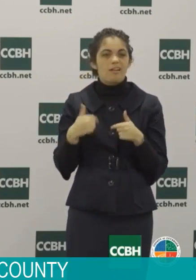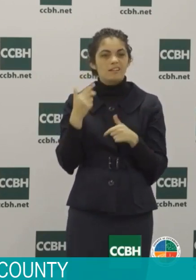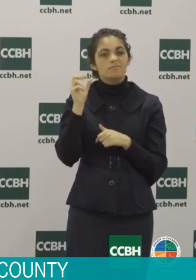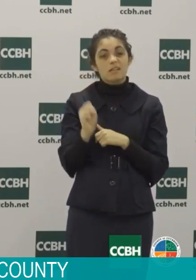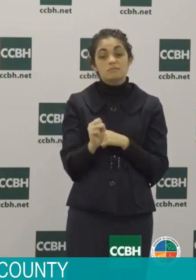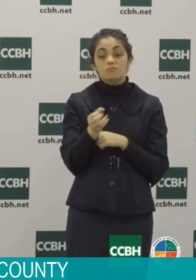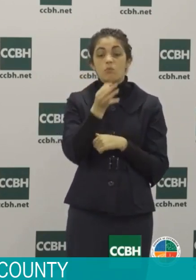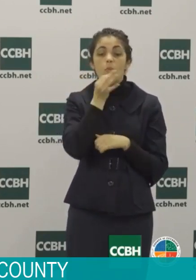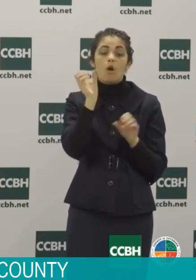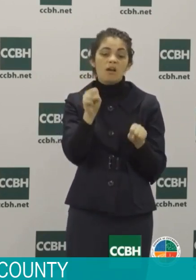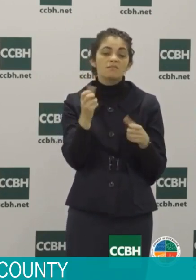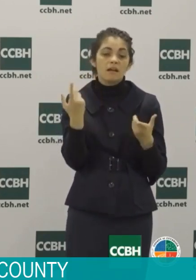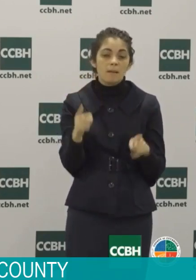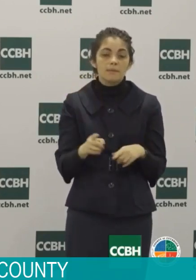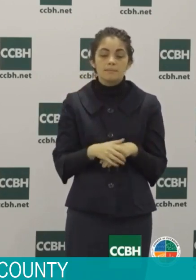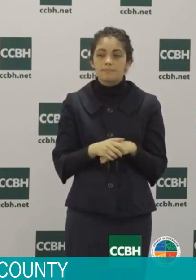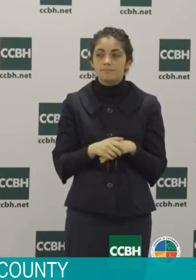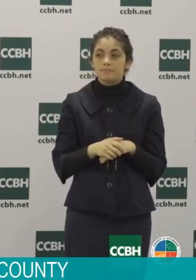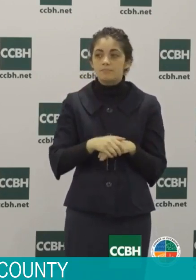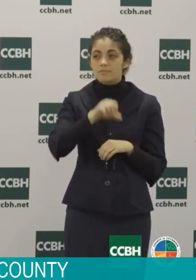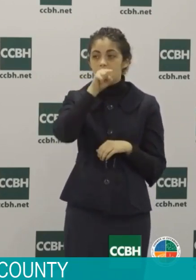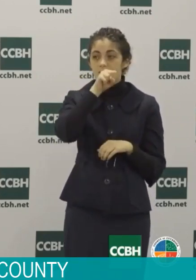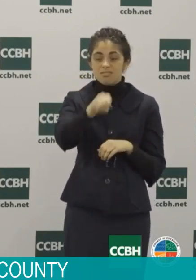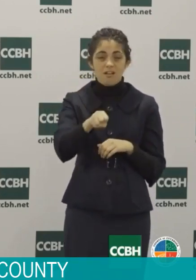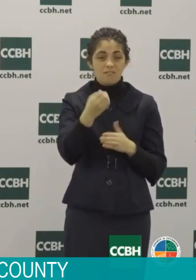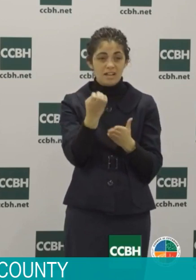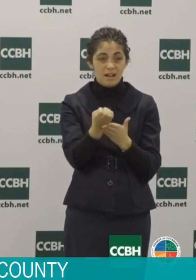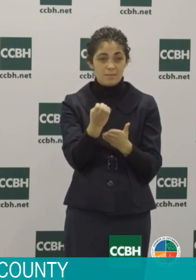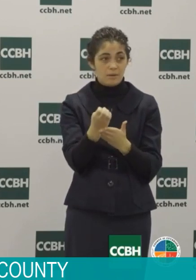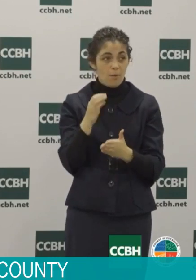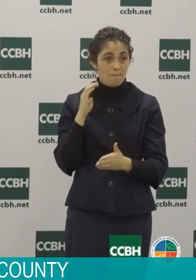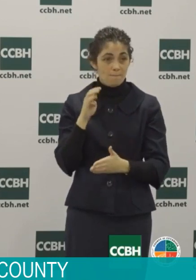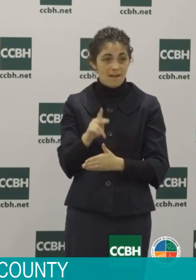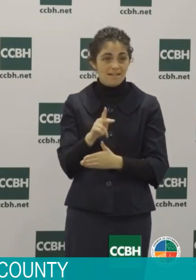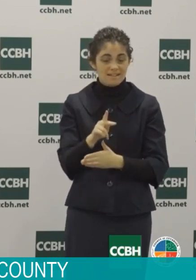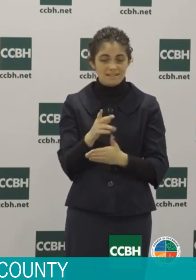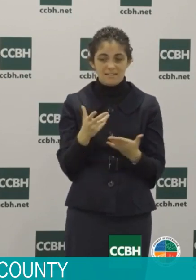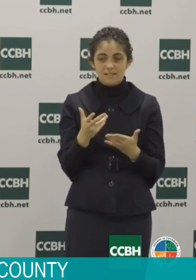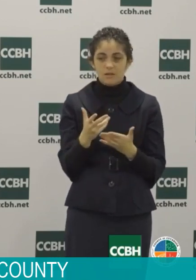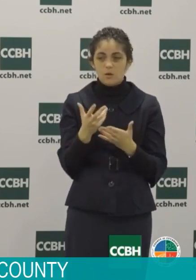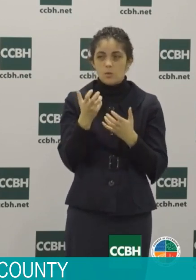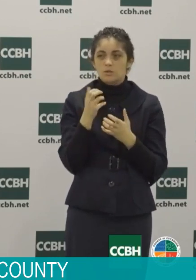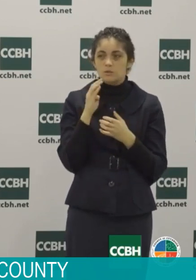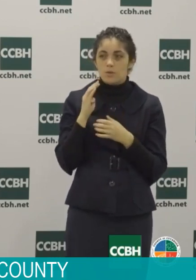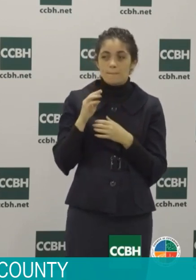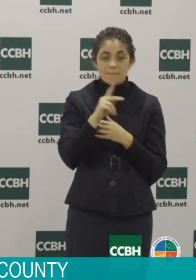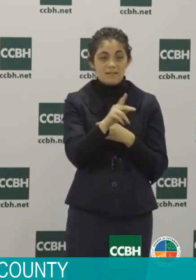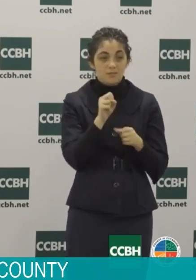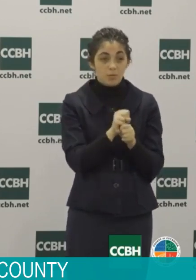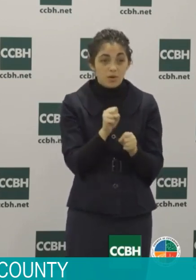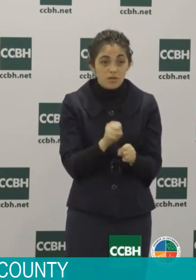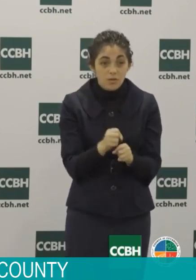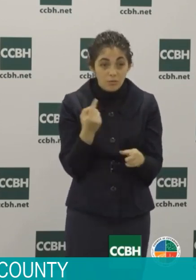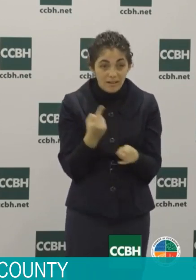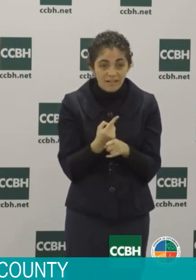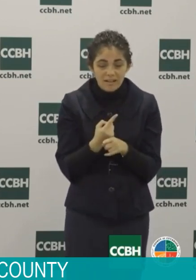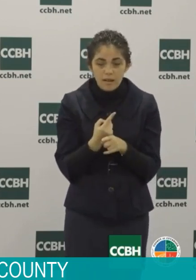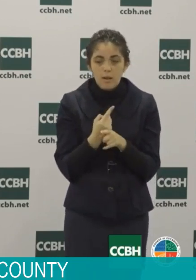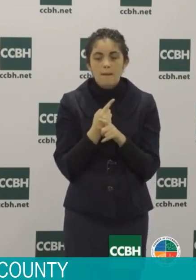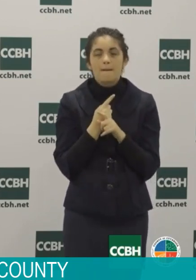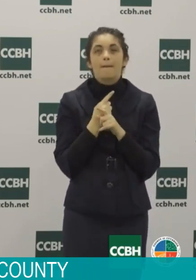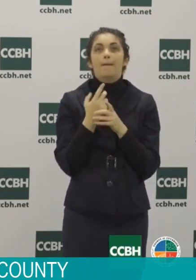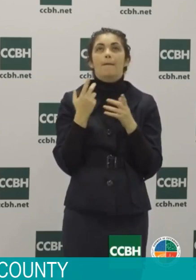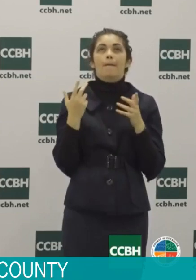possible. We'd love our economy to be back to where it was. People long to get back to work, right?